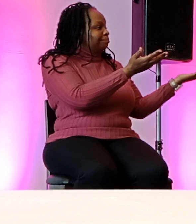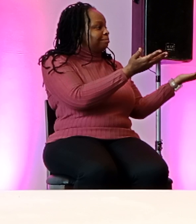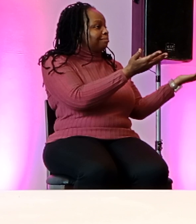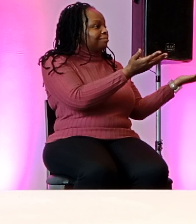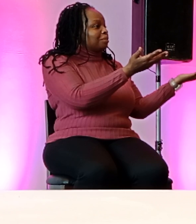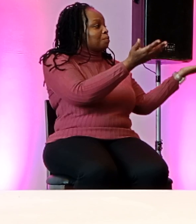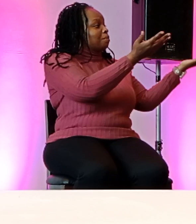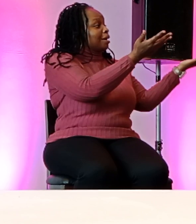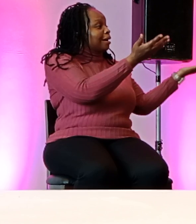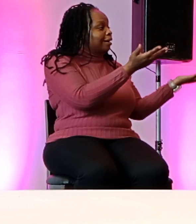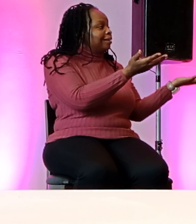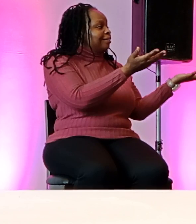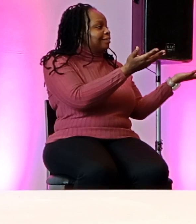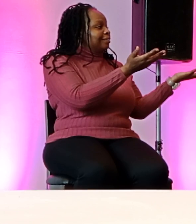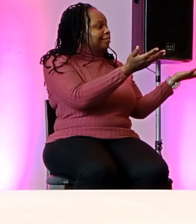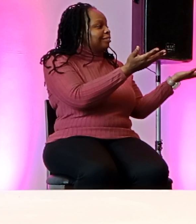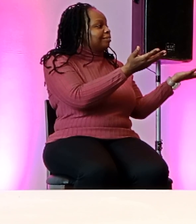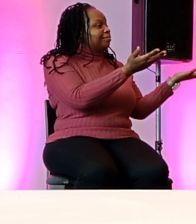Where?